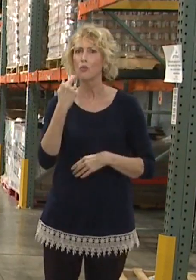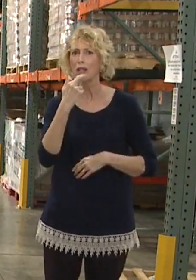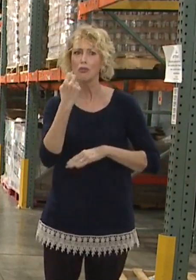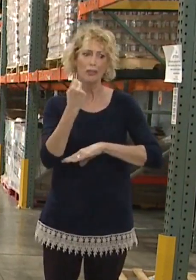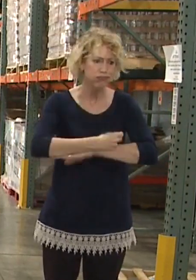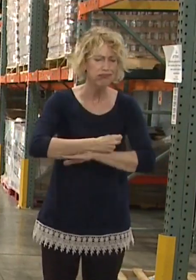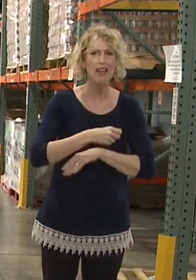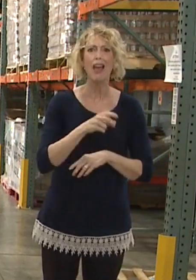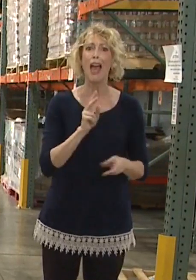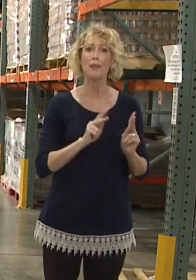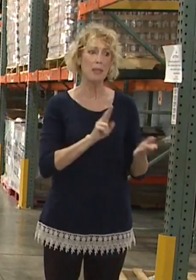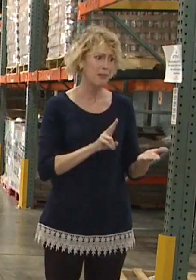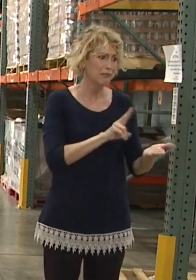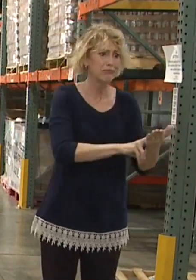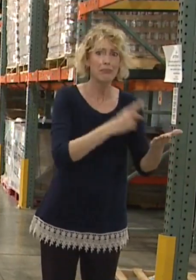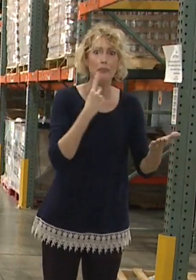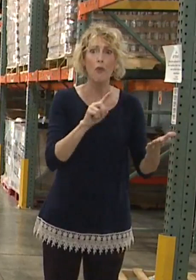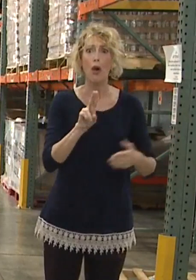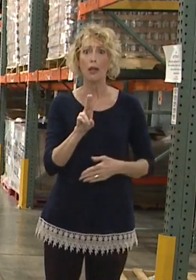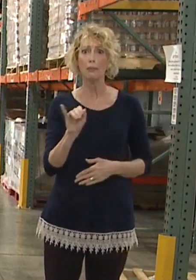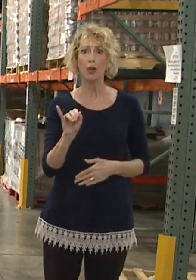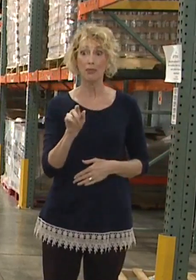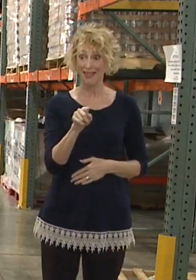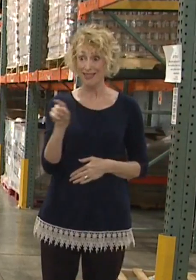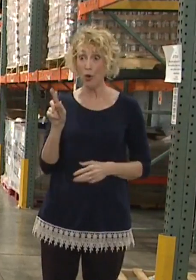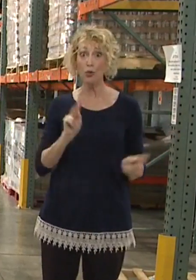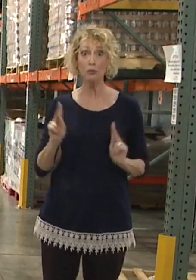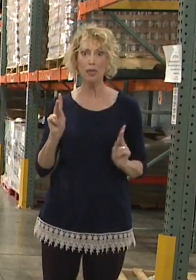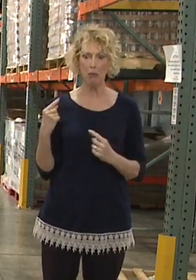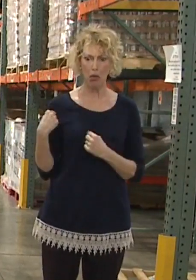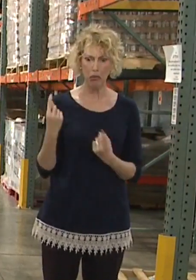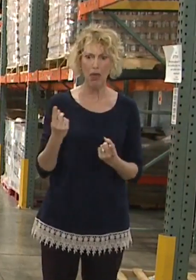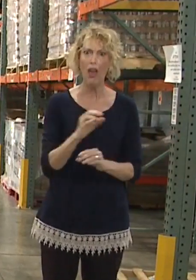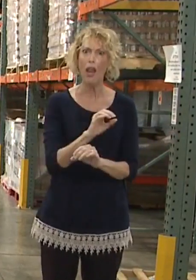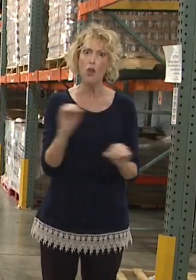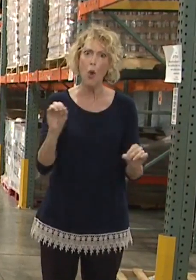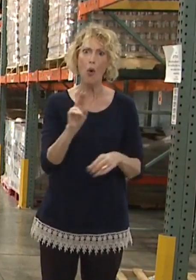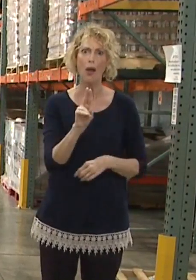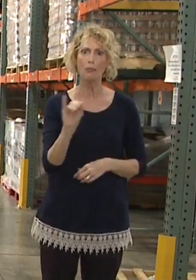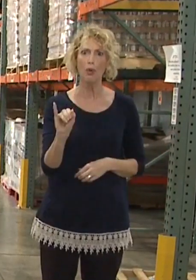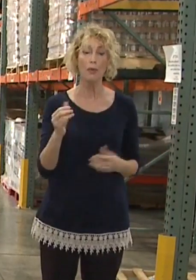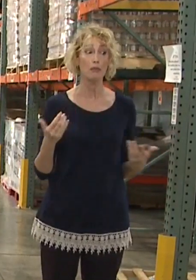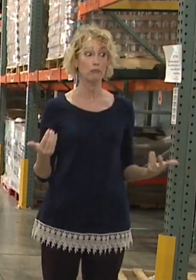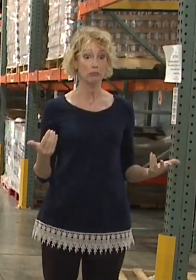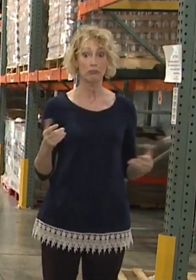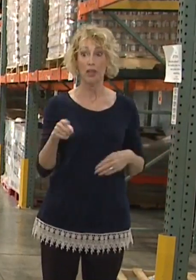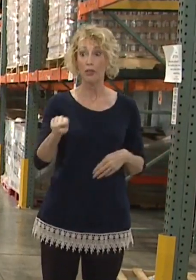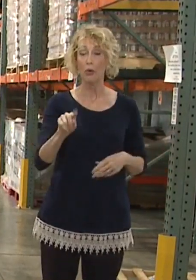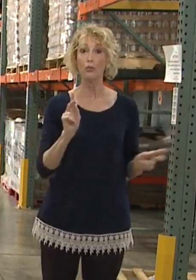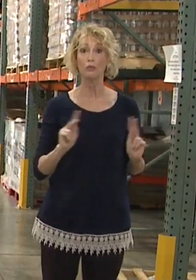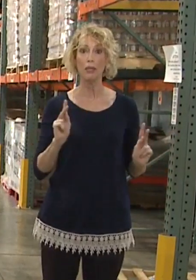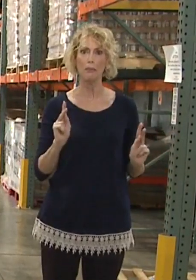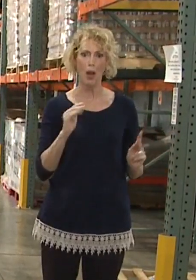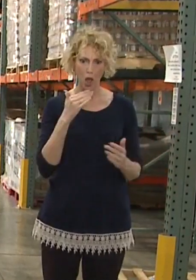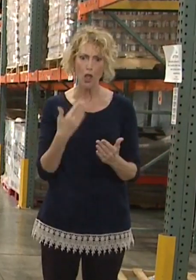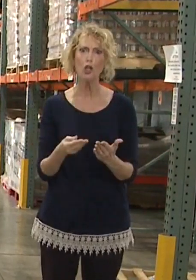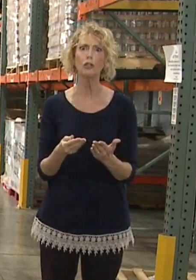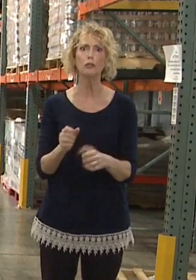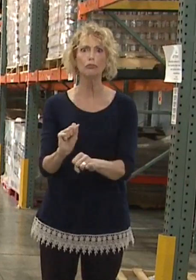on unemployment. And these are folks who had never been unemployed before. These are folks who had a good paying